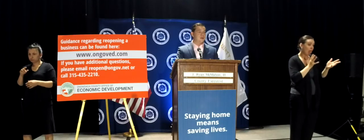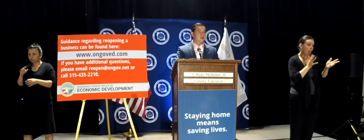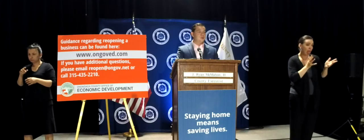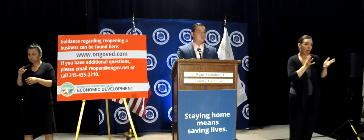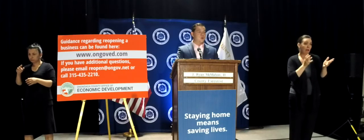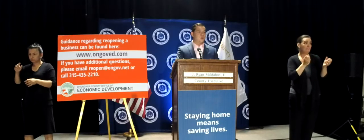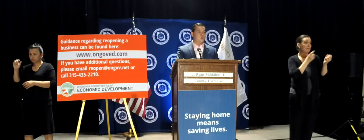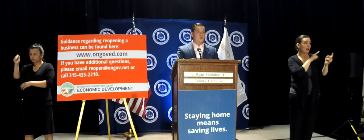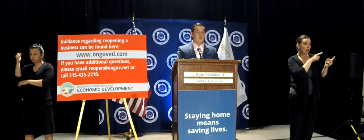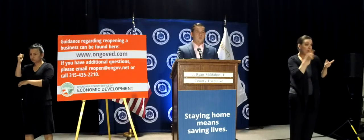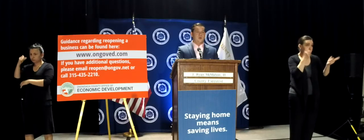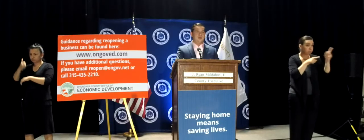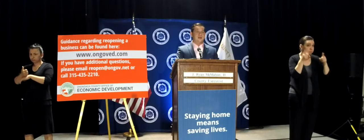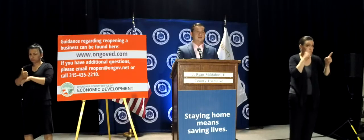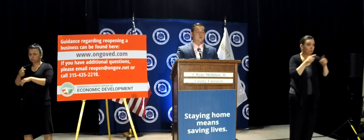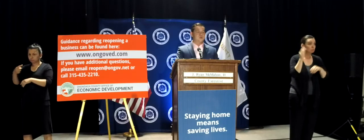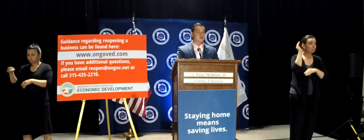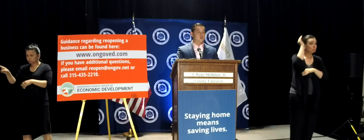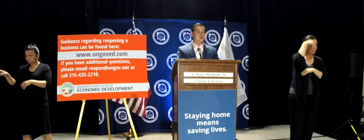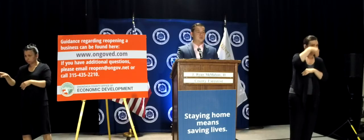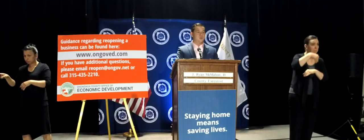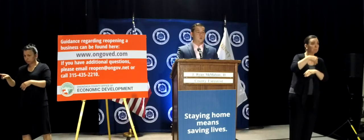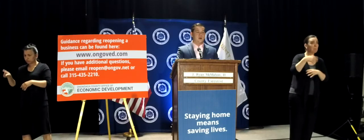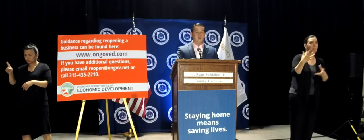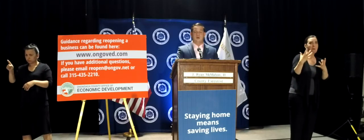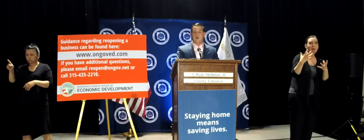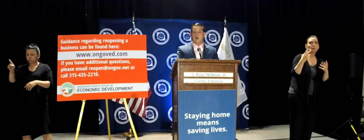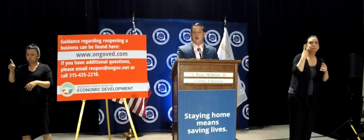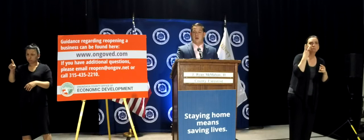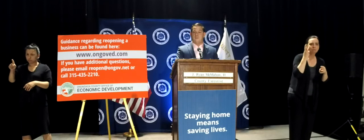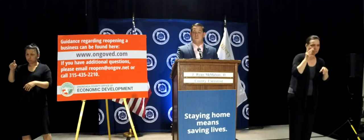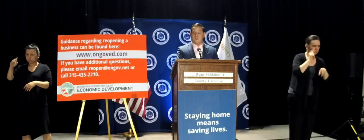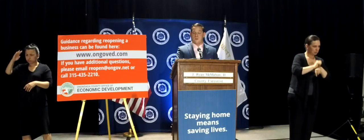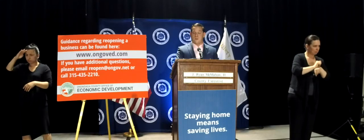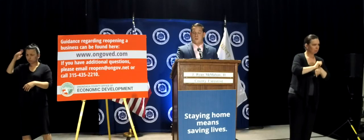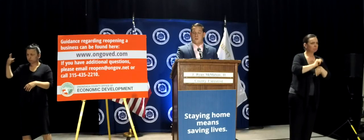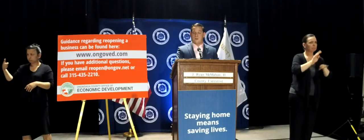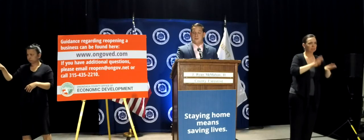right. So we are getting to a situation where